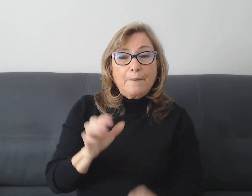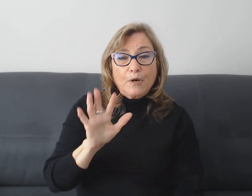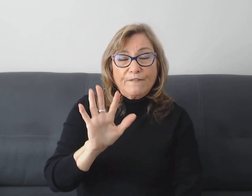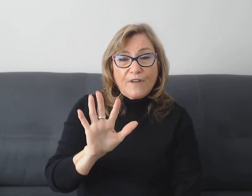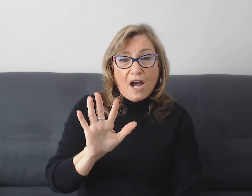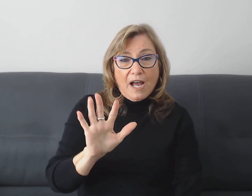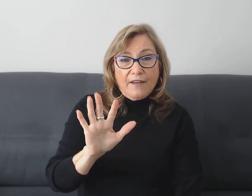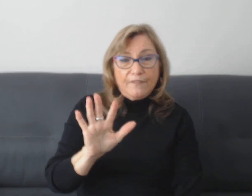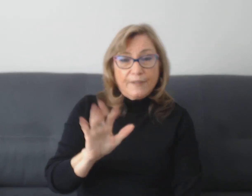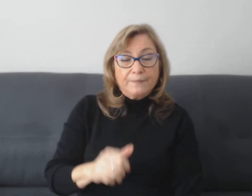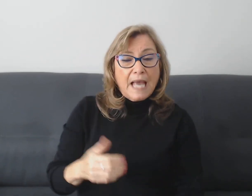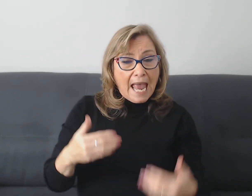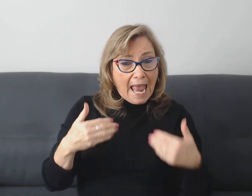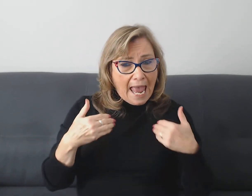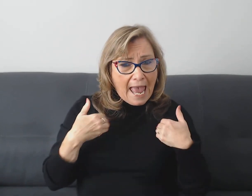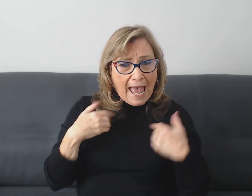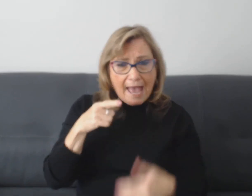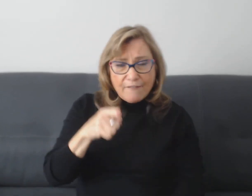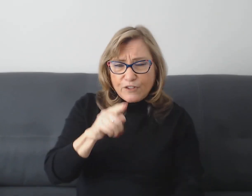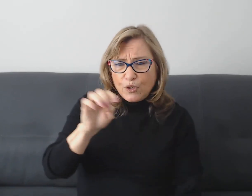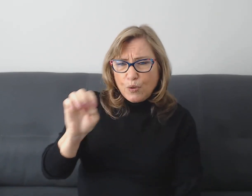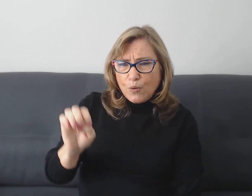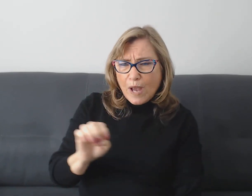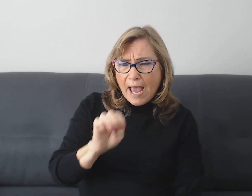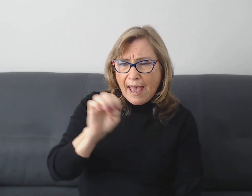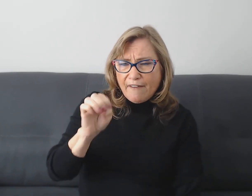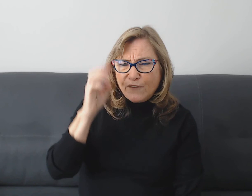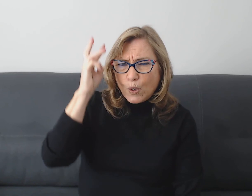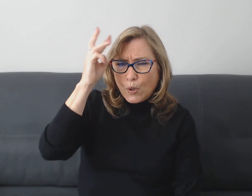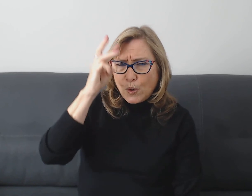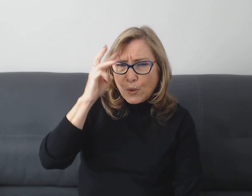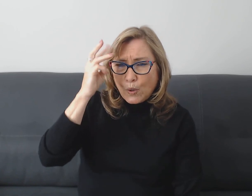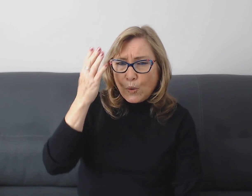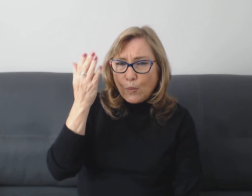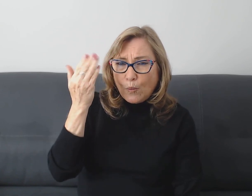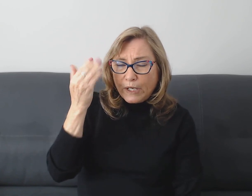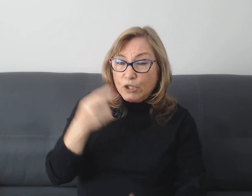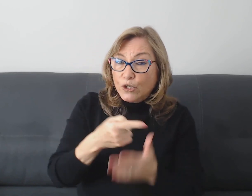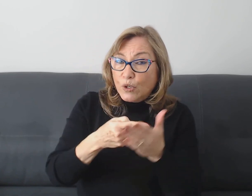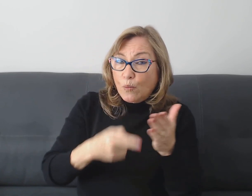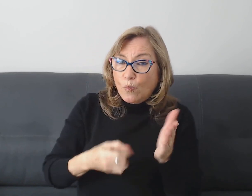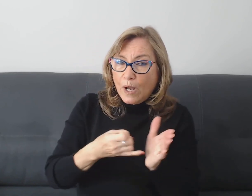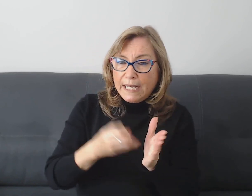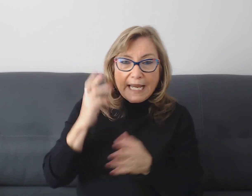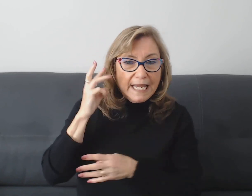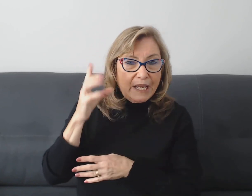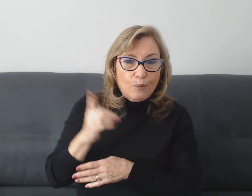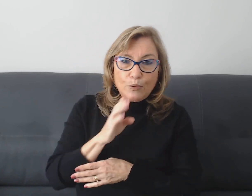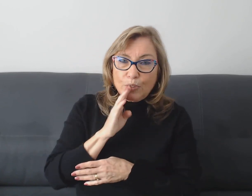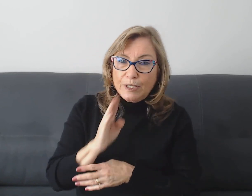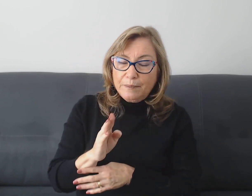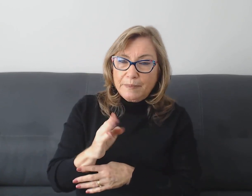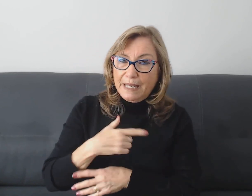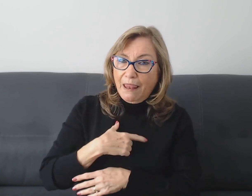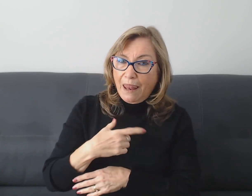5. Have you ever wondered what it would be like to win the lottery?